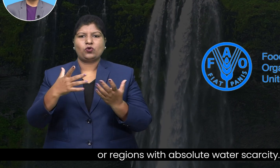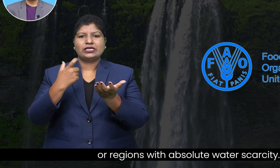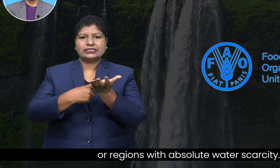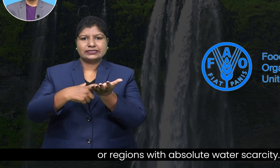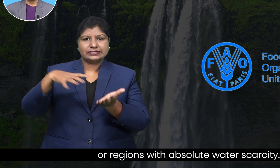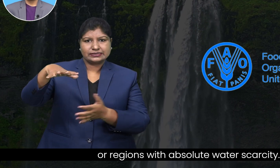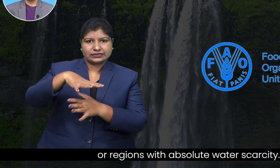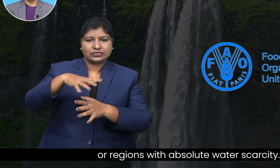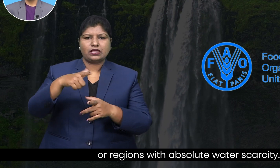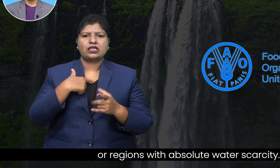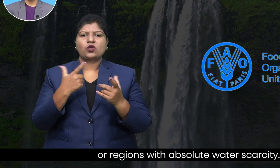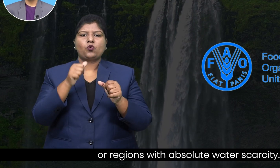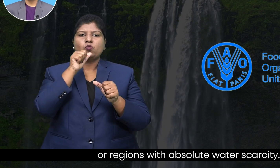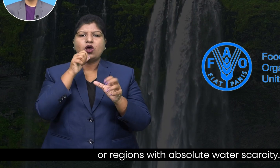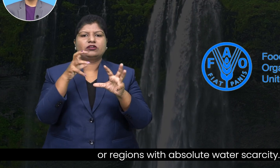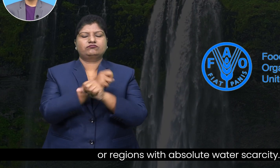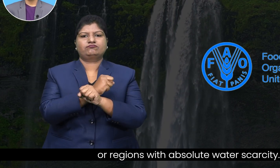scarcity.